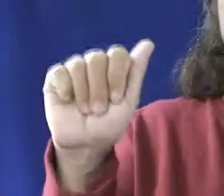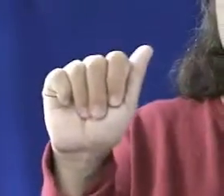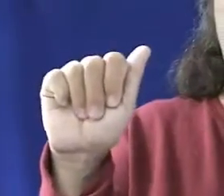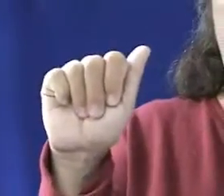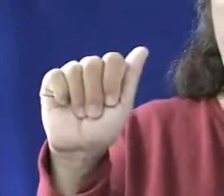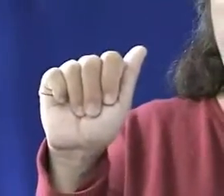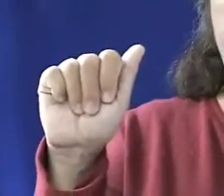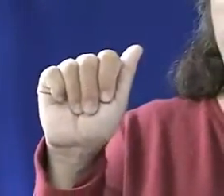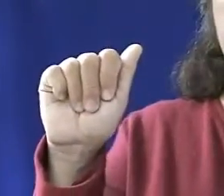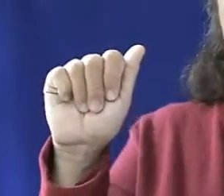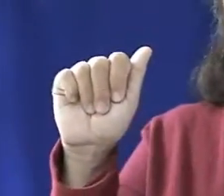A.